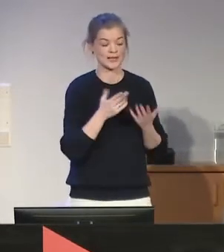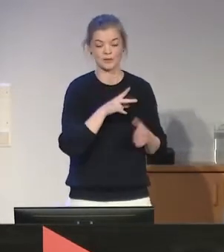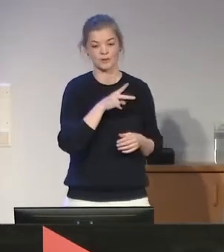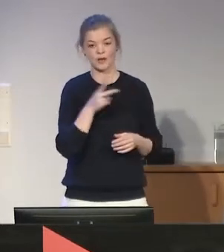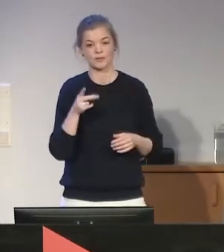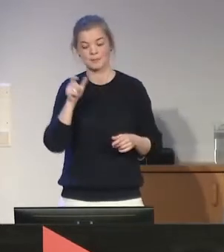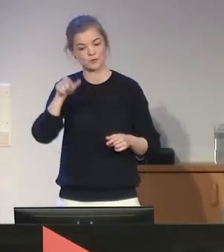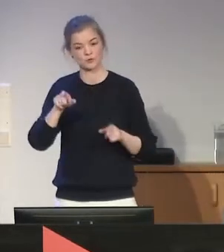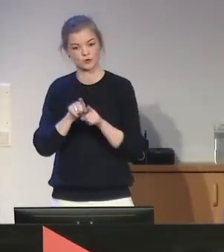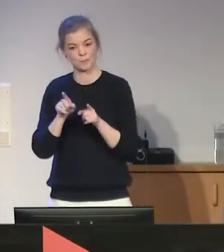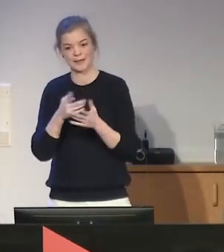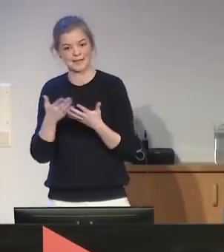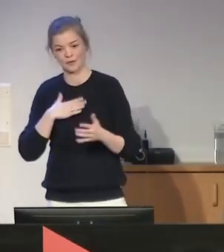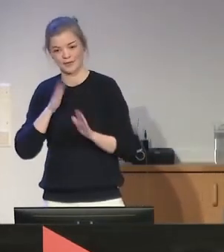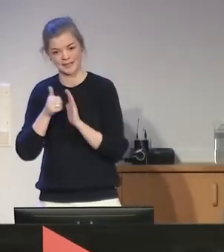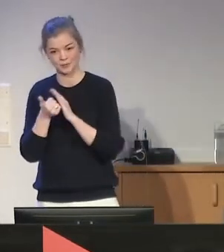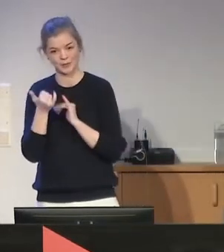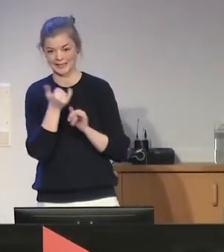In this film,